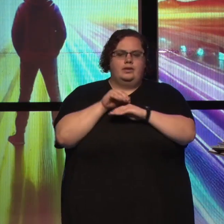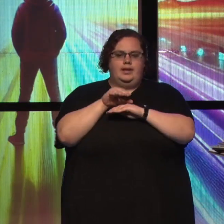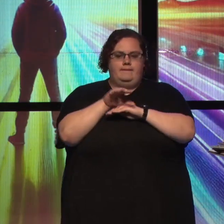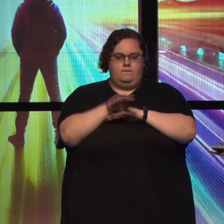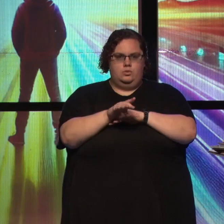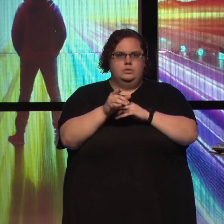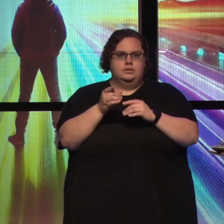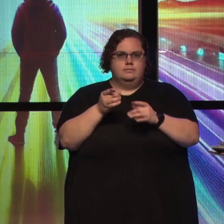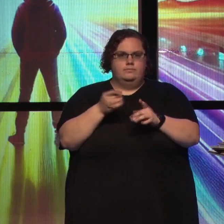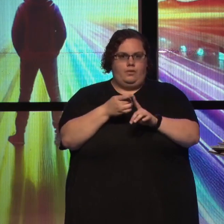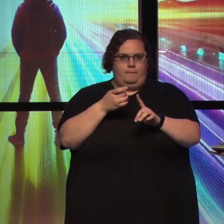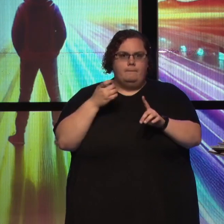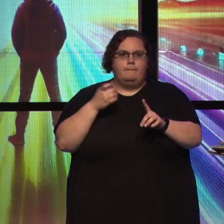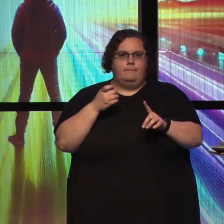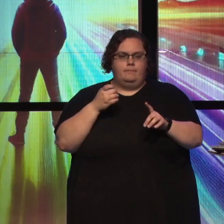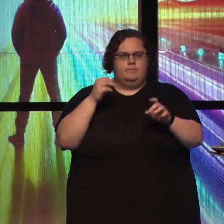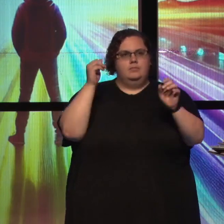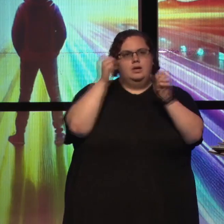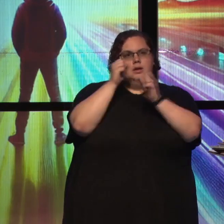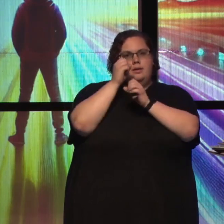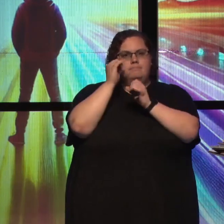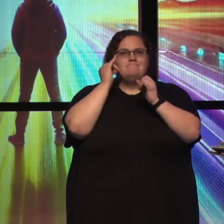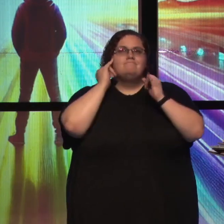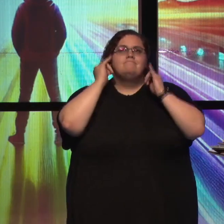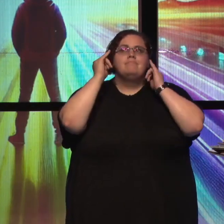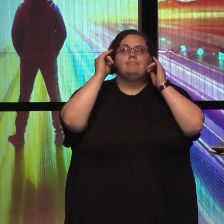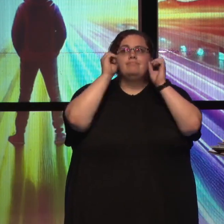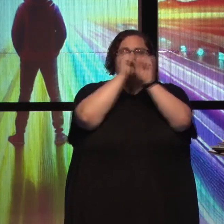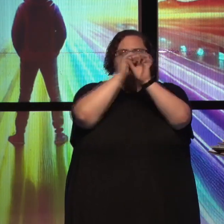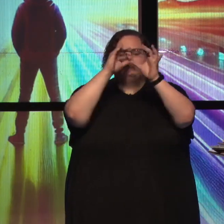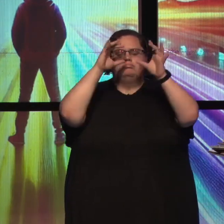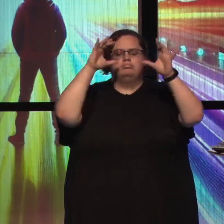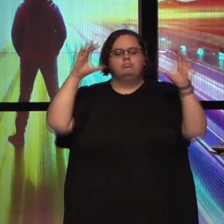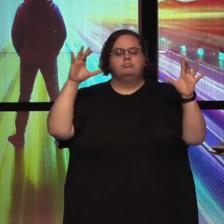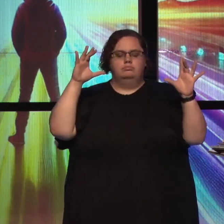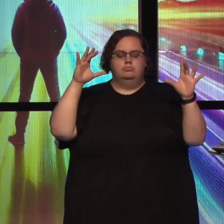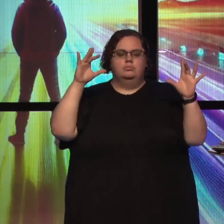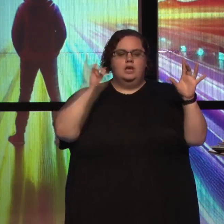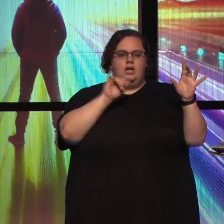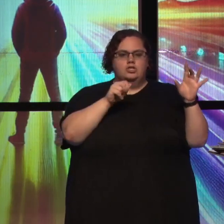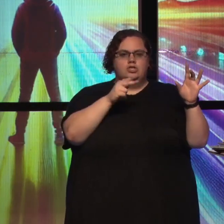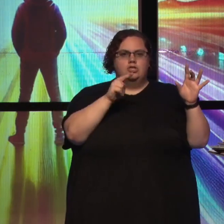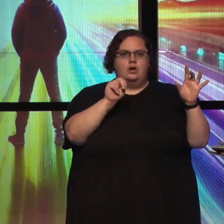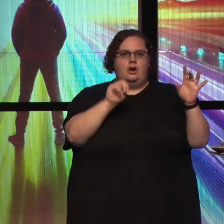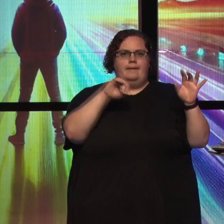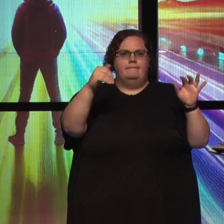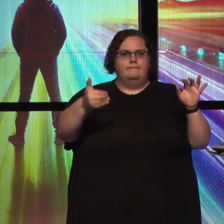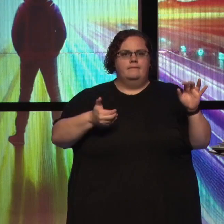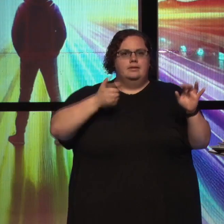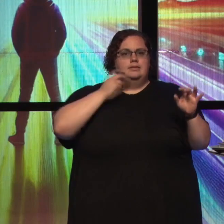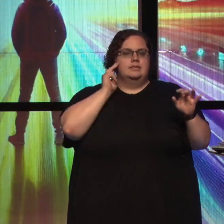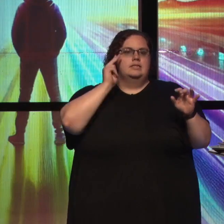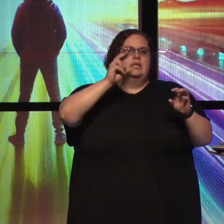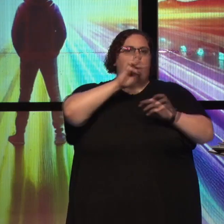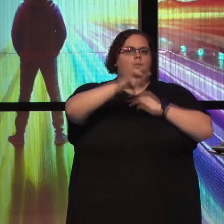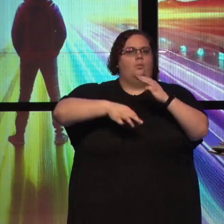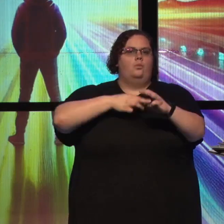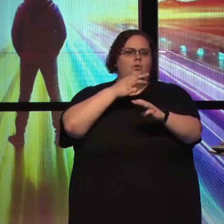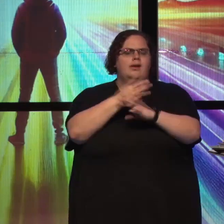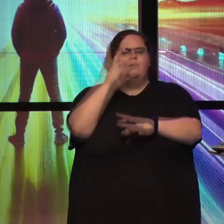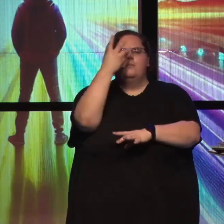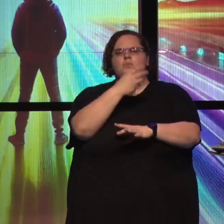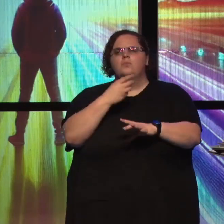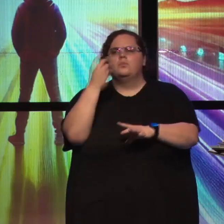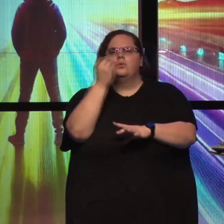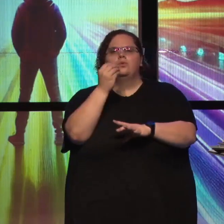Open up your imaginations to this way in which John brings us and invites us to see the world as this